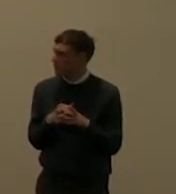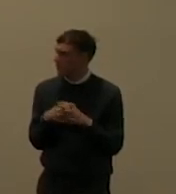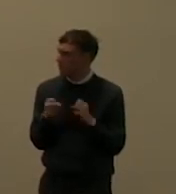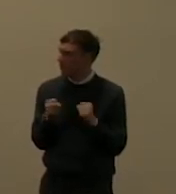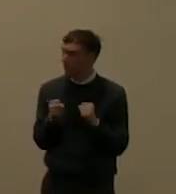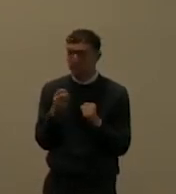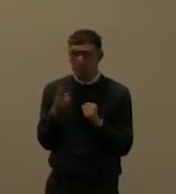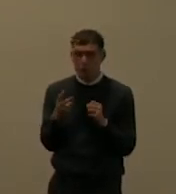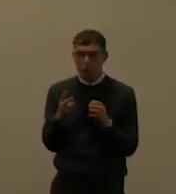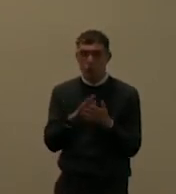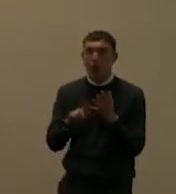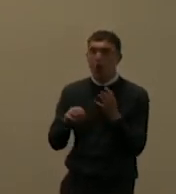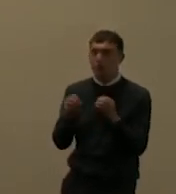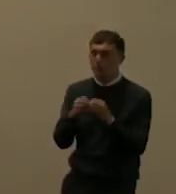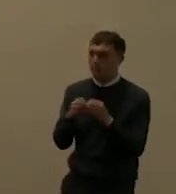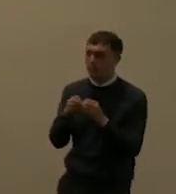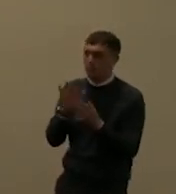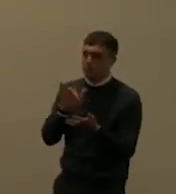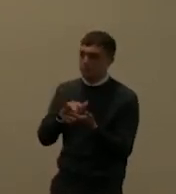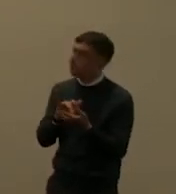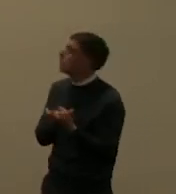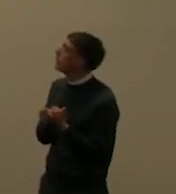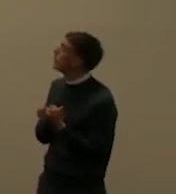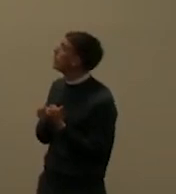hubs in place. Come on.